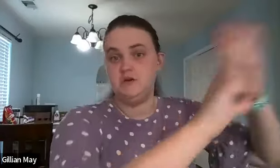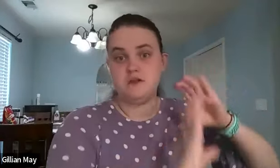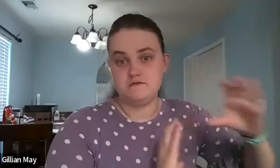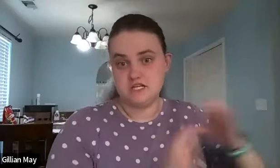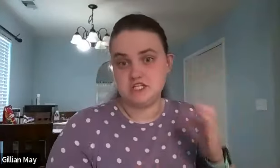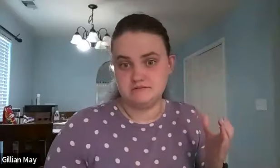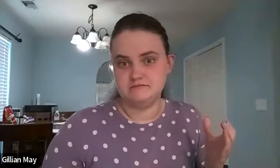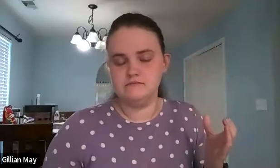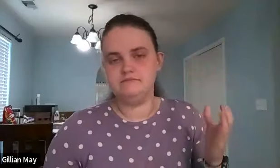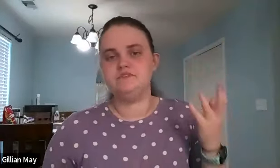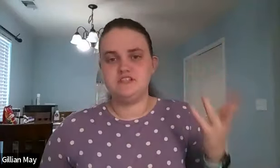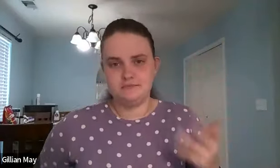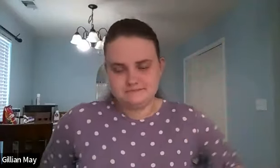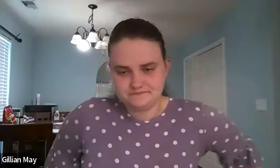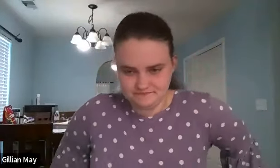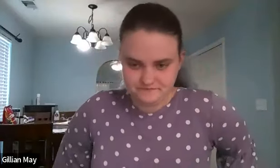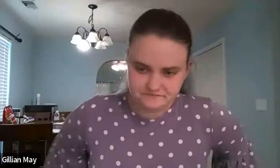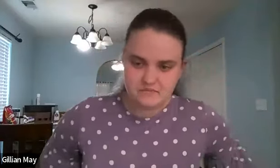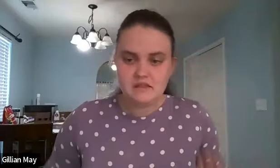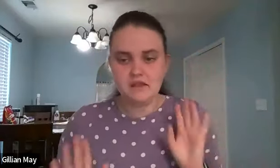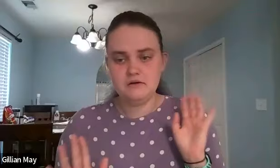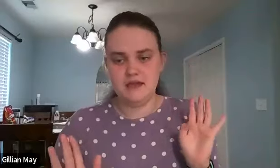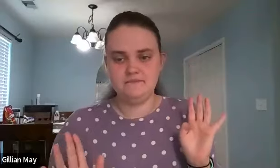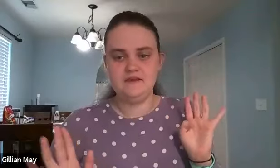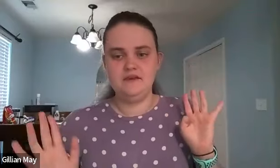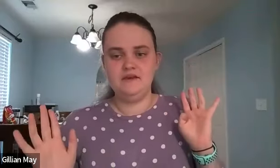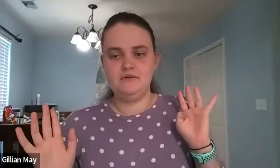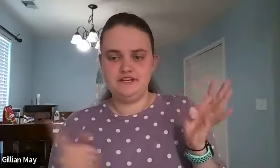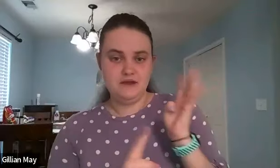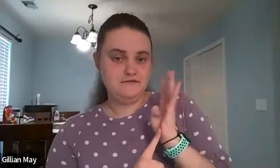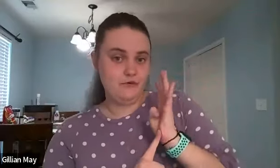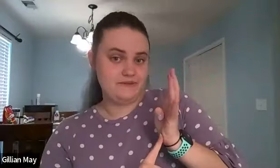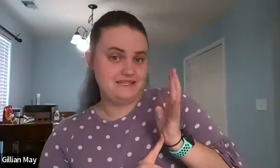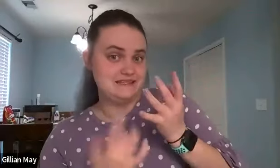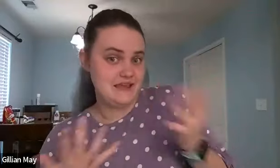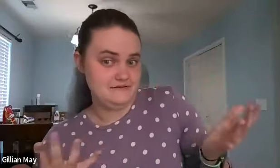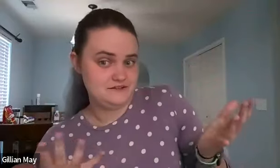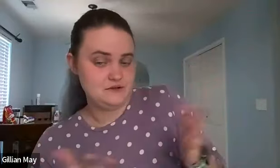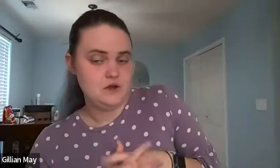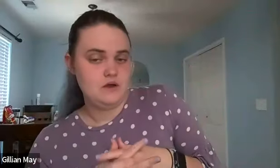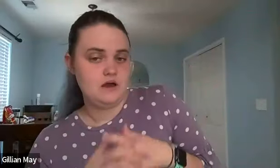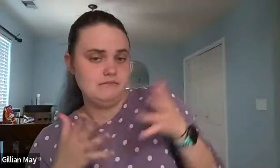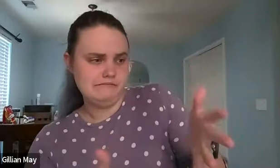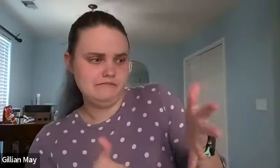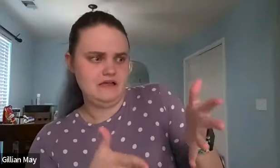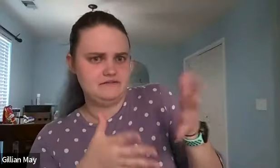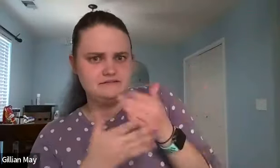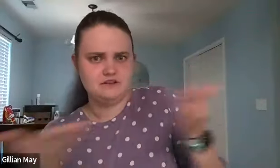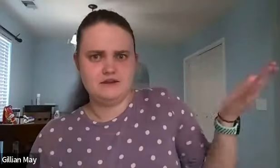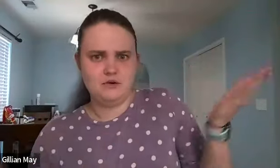on the conversation. So, okay. We do have 4 minutes left. Sorry, I don't know